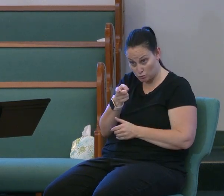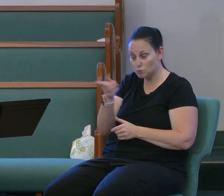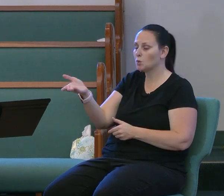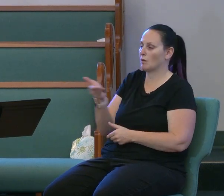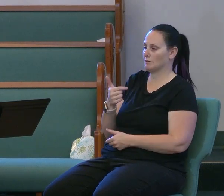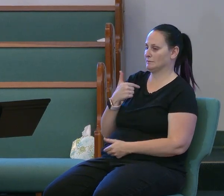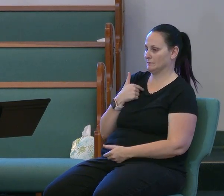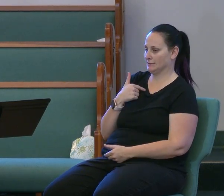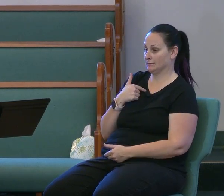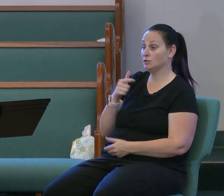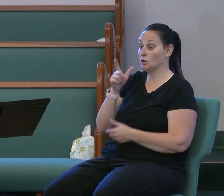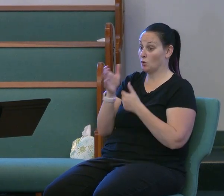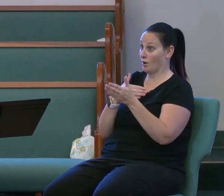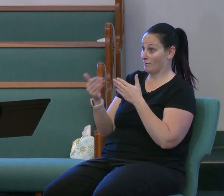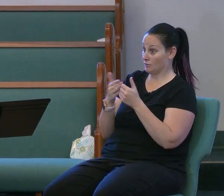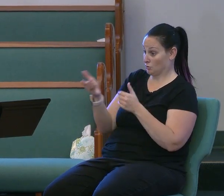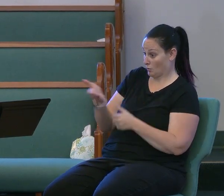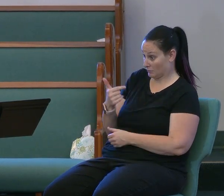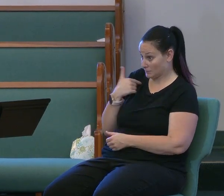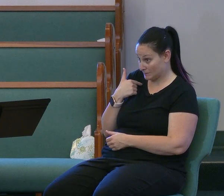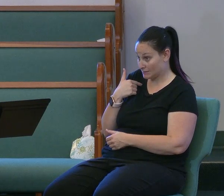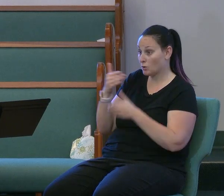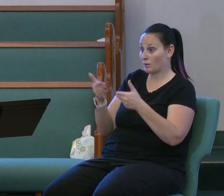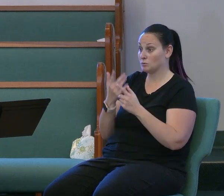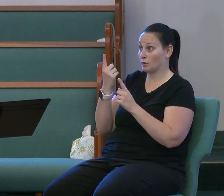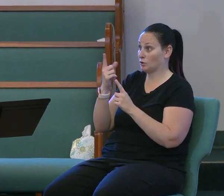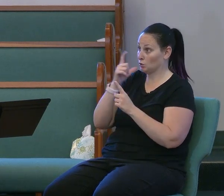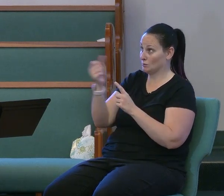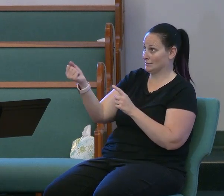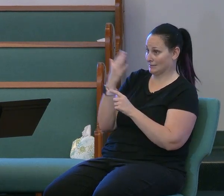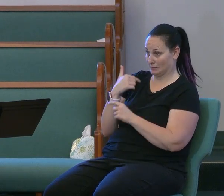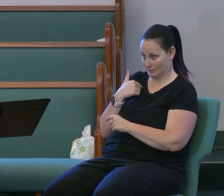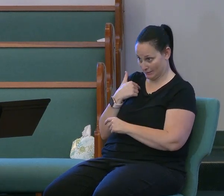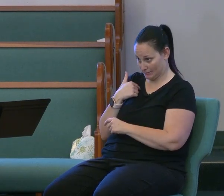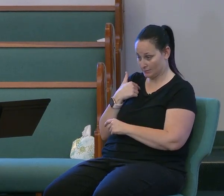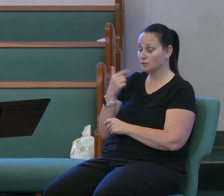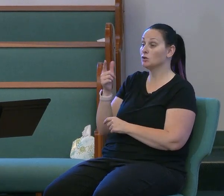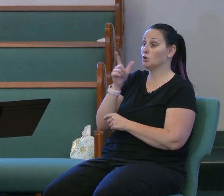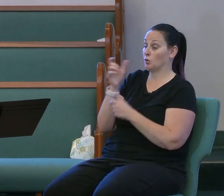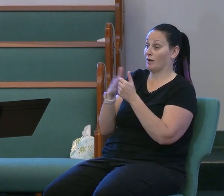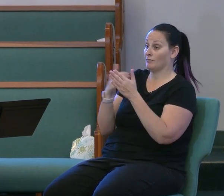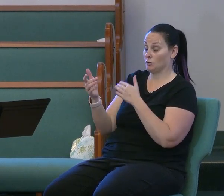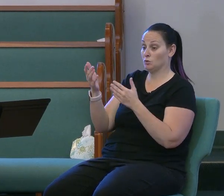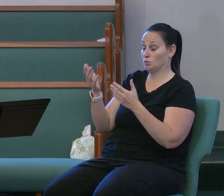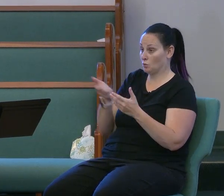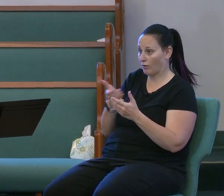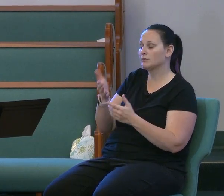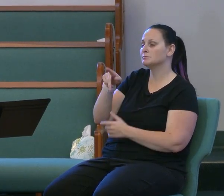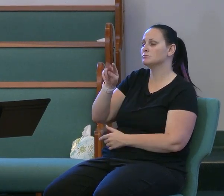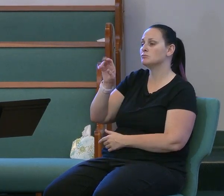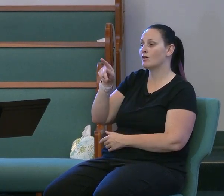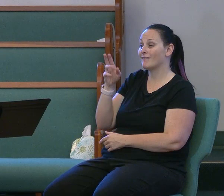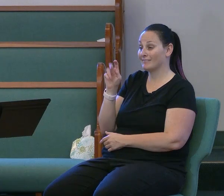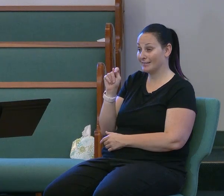and whoever welcomes me welcomes the one who sent me. Whoever welcomes a prophet in the name of a